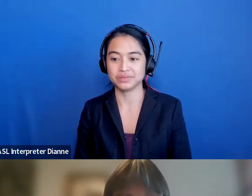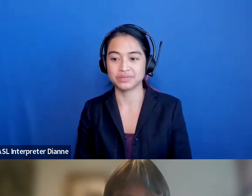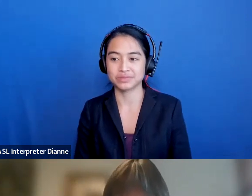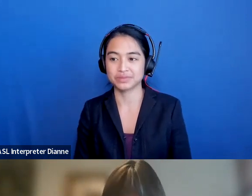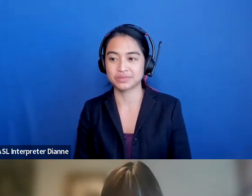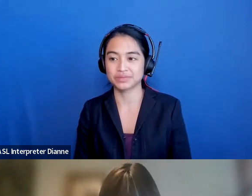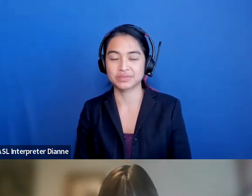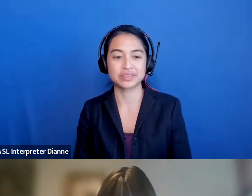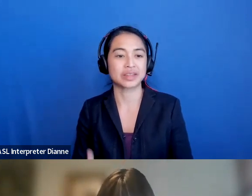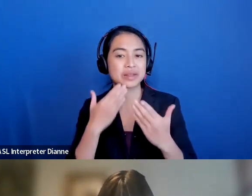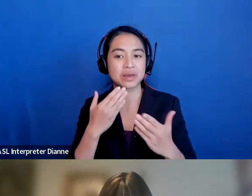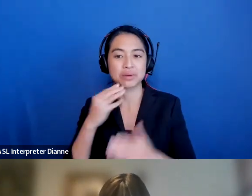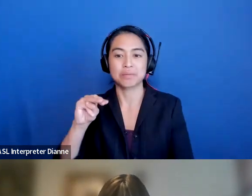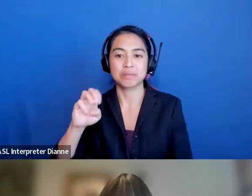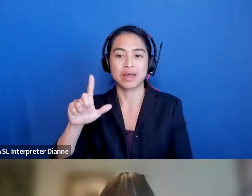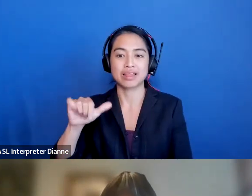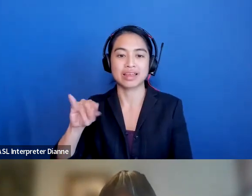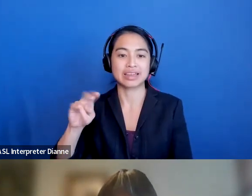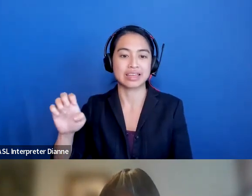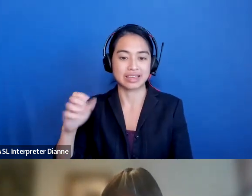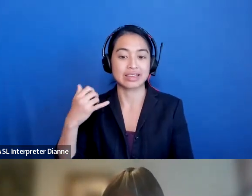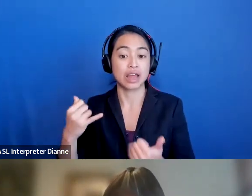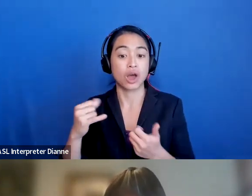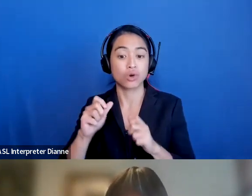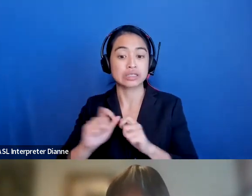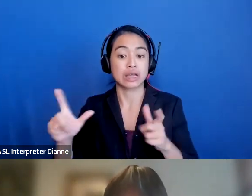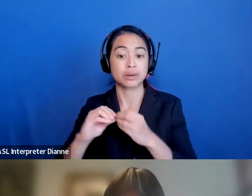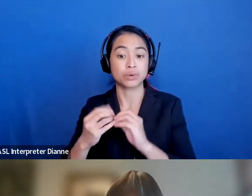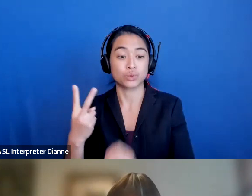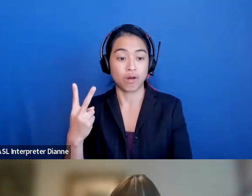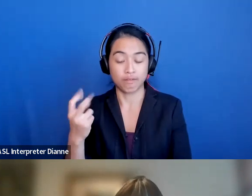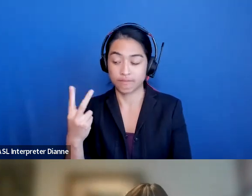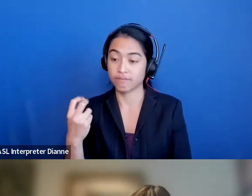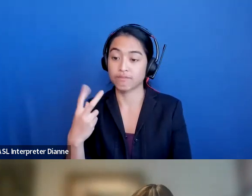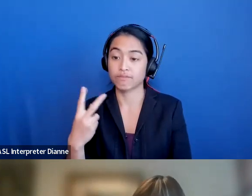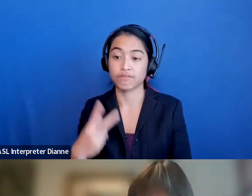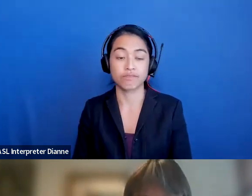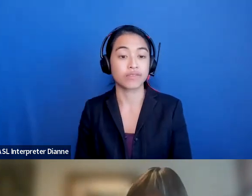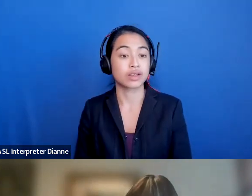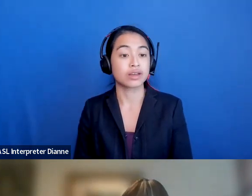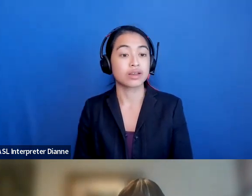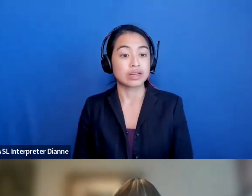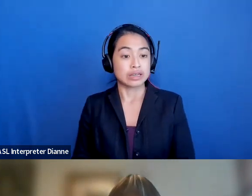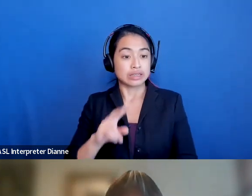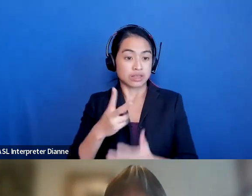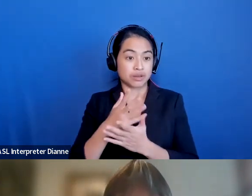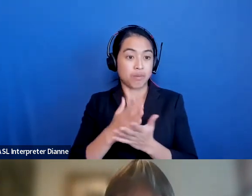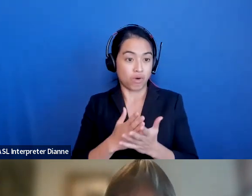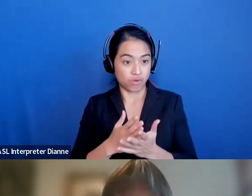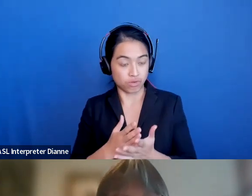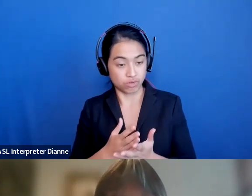Thanks, Melanie. We're on slide 12. We are going to talk about the second part, which